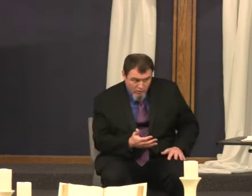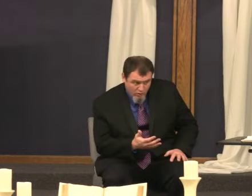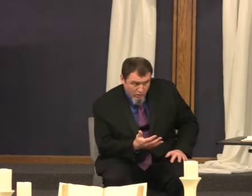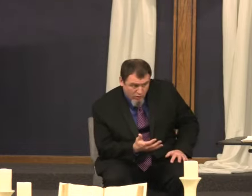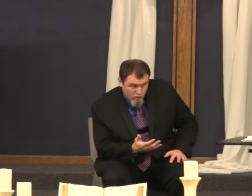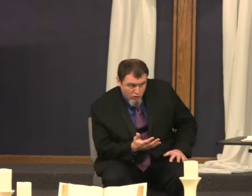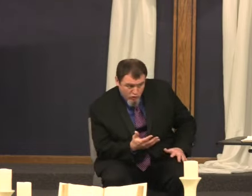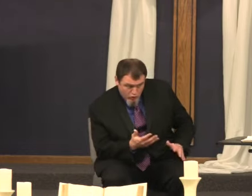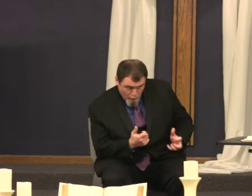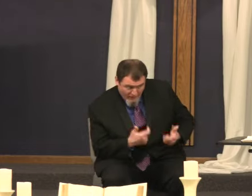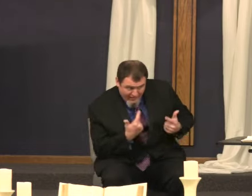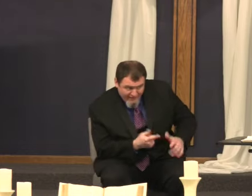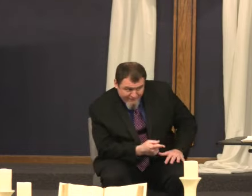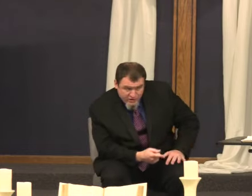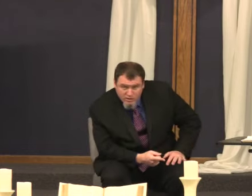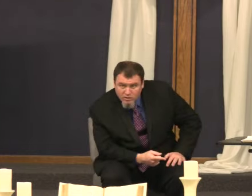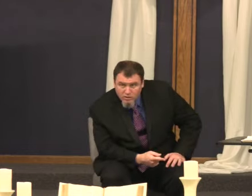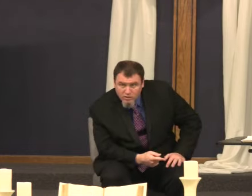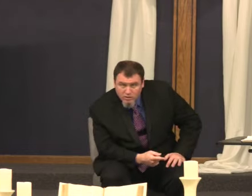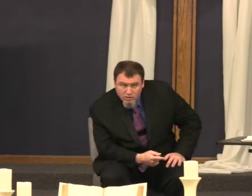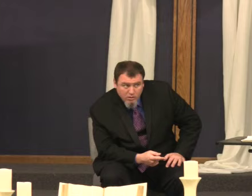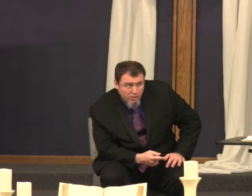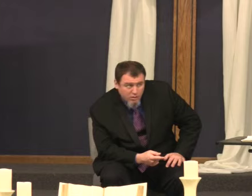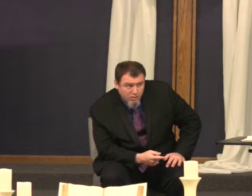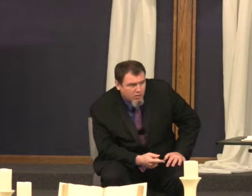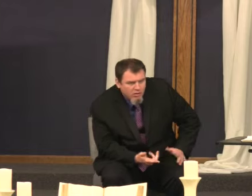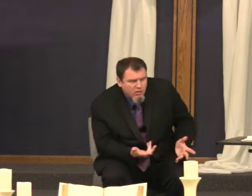I don't want to die. Do you want to live?